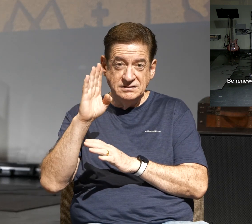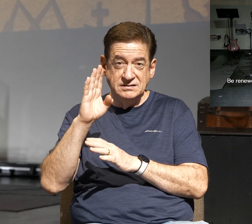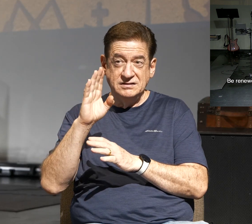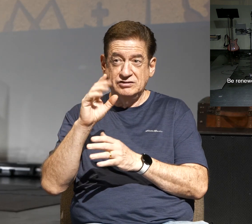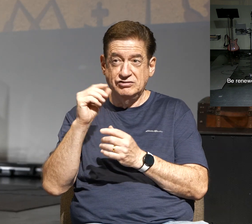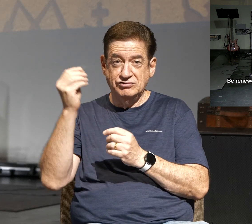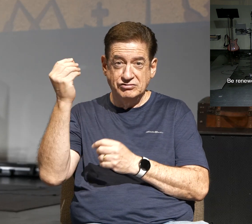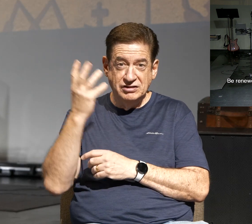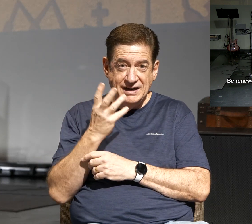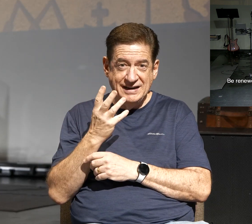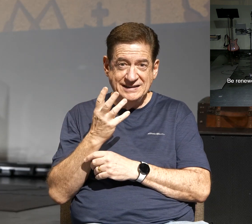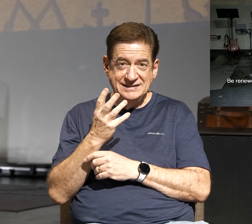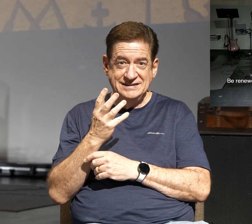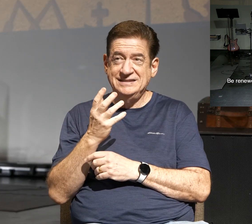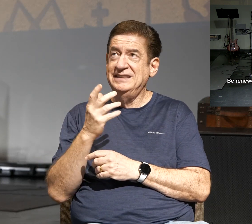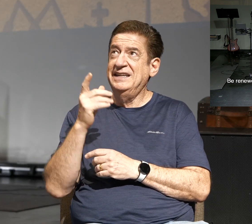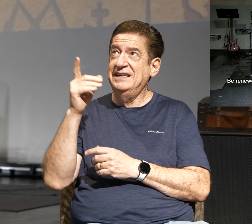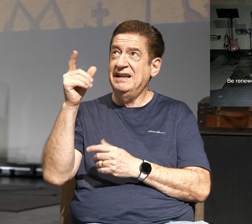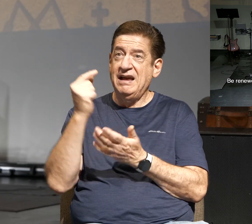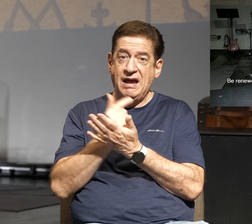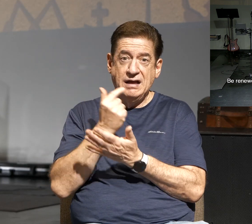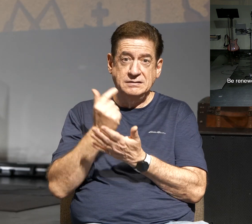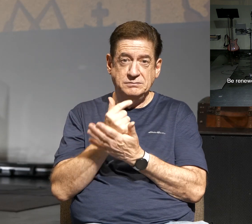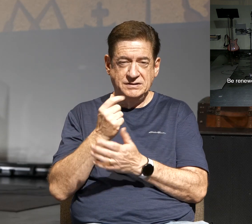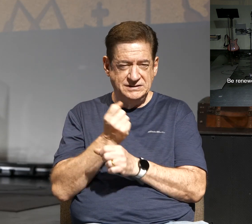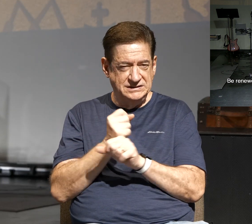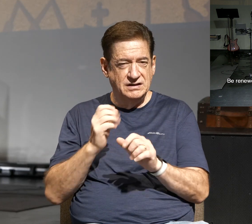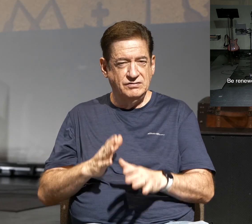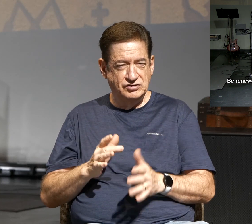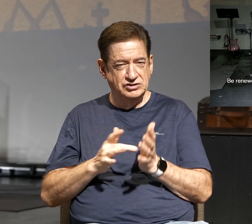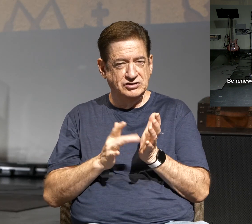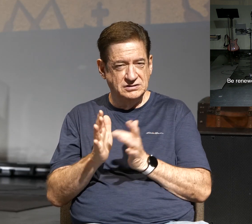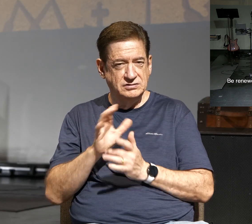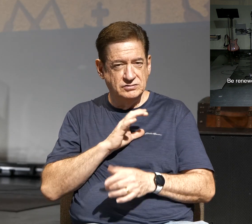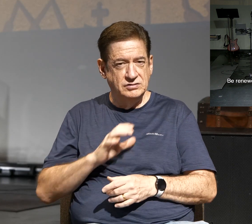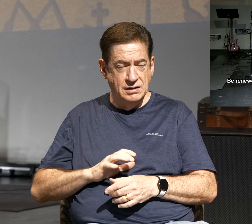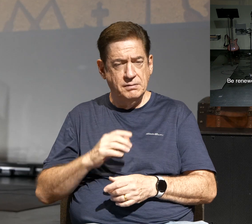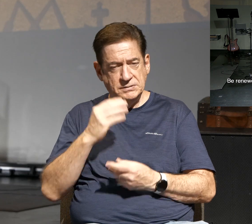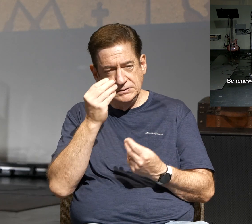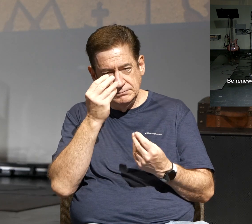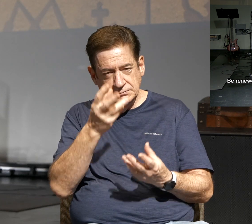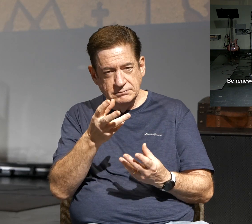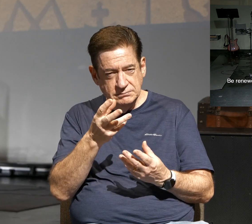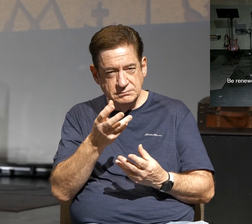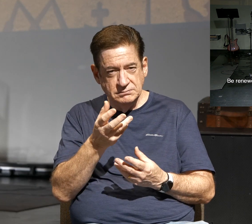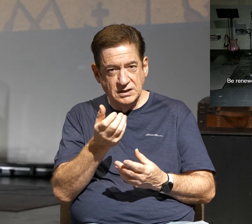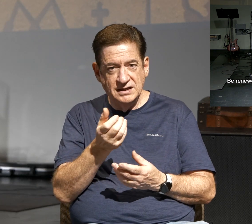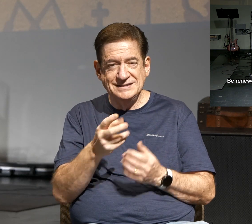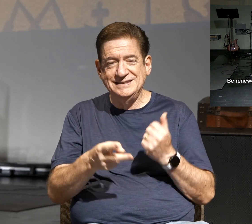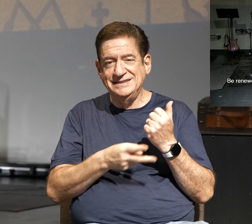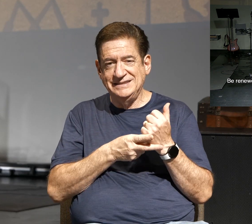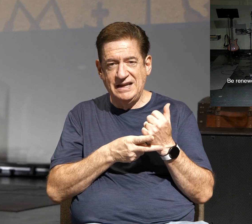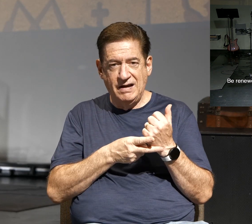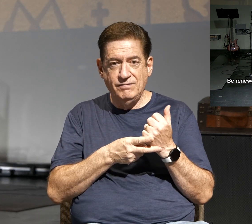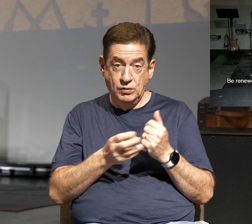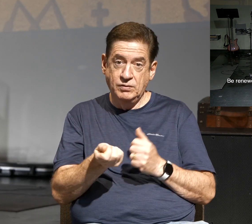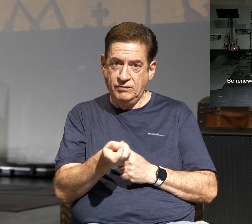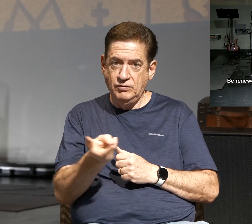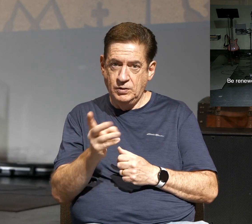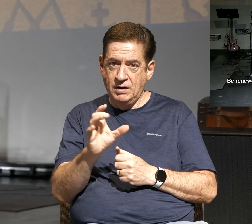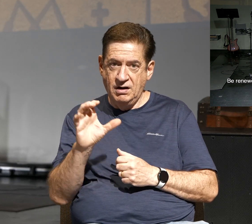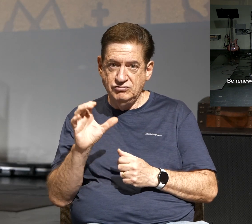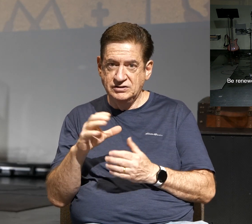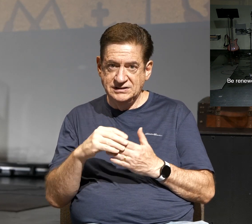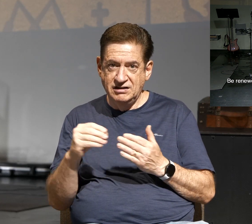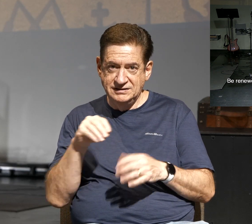gospel of our Savior, Jesus Christ. And let me just say, I'm going to save you a couple $100 in counseling right here, okay, in this